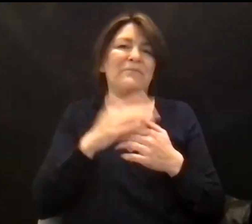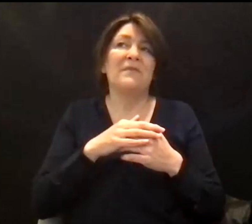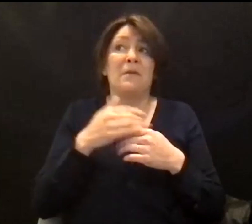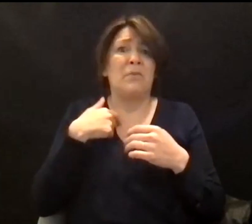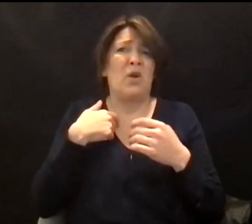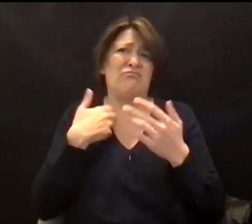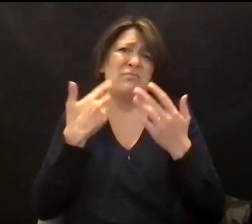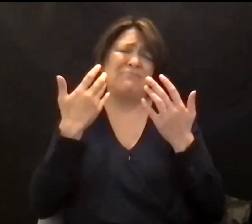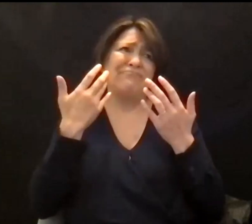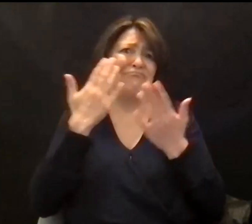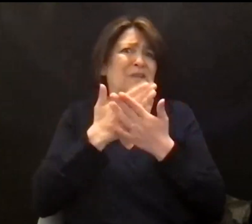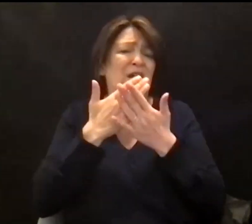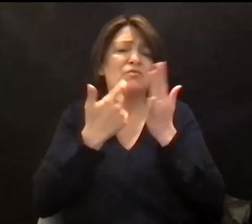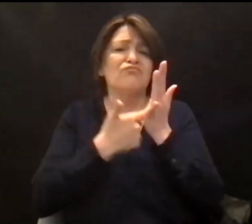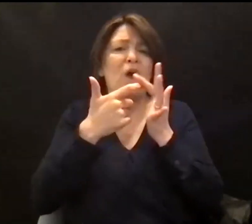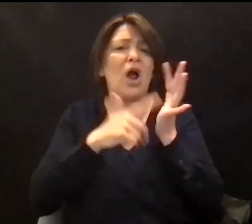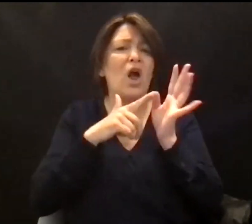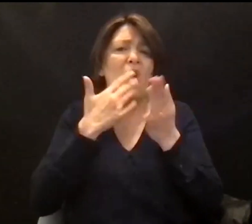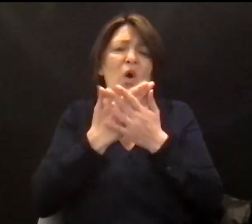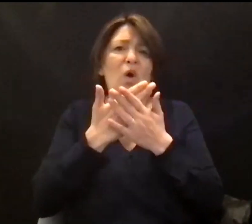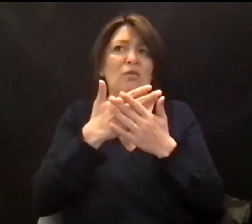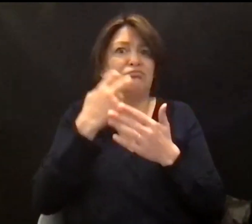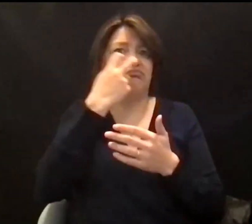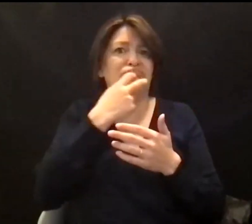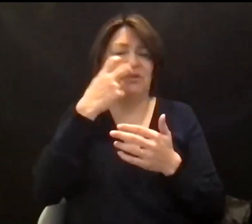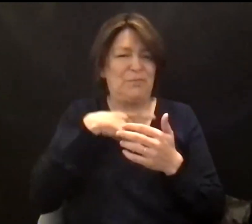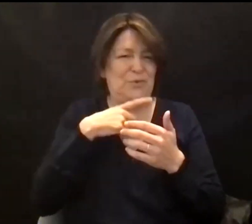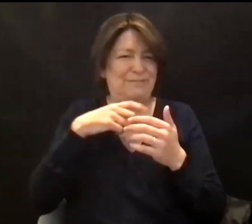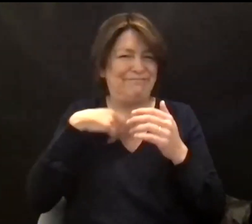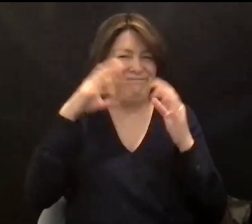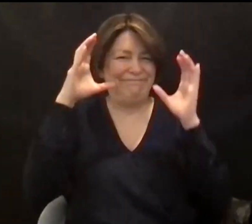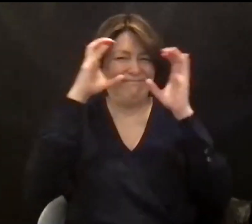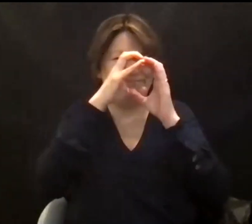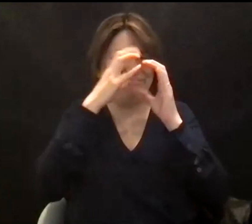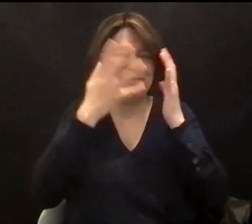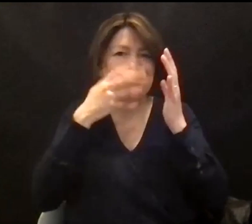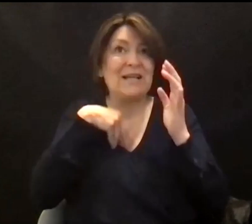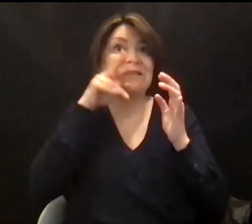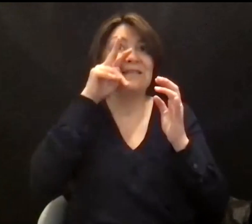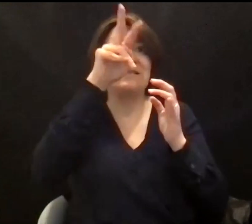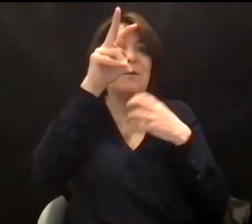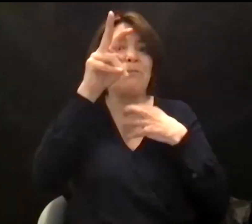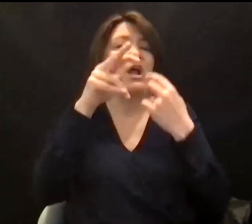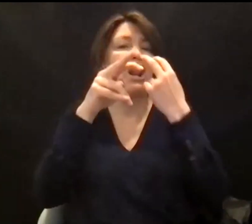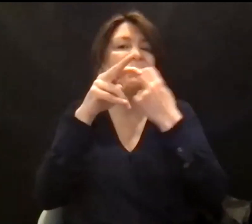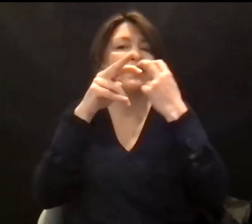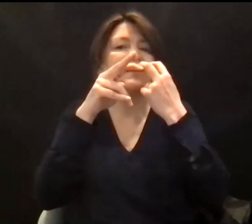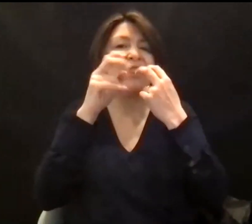source language. And for me, I really rely on that lip reading because of how limited my vision is. Often I can see more of the